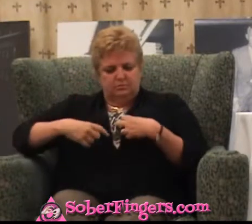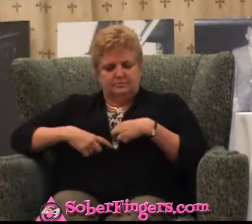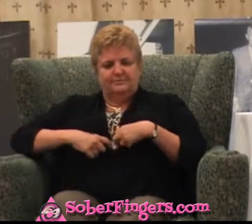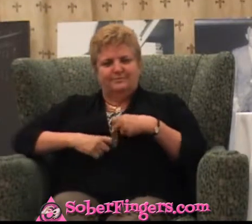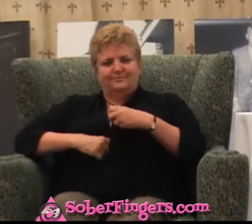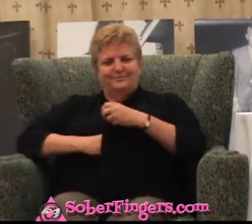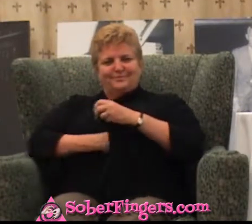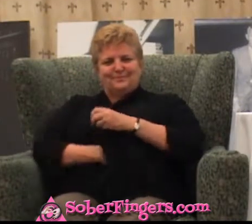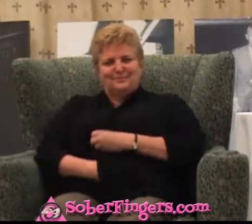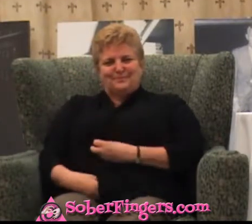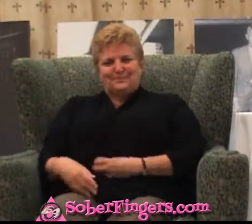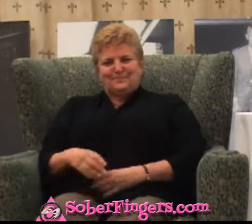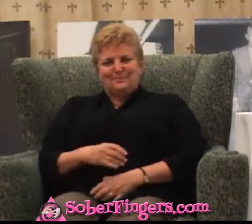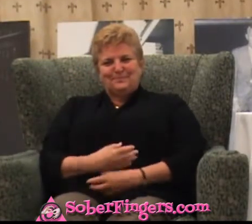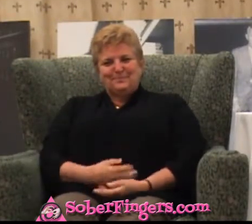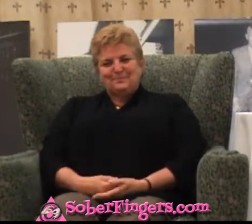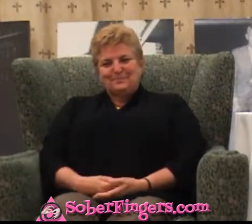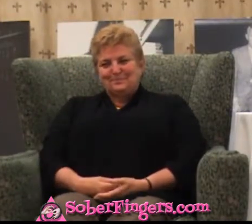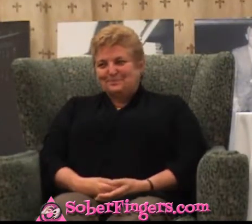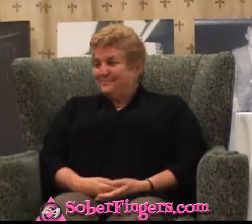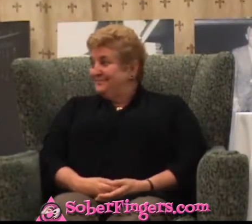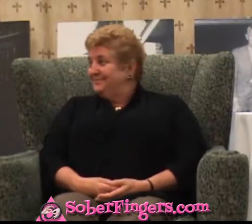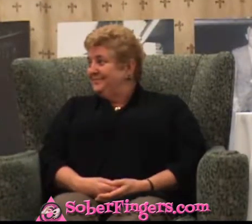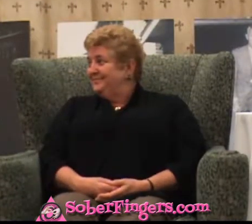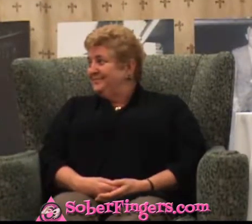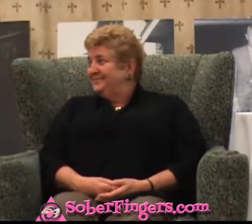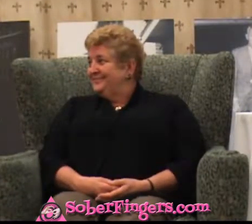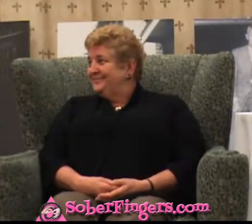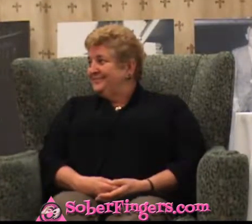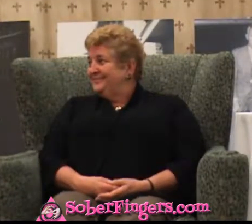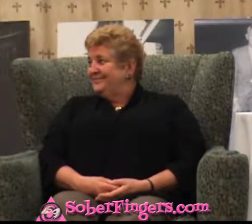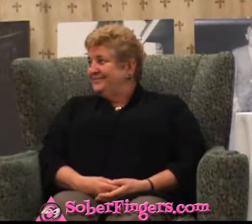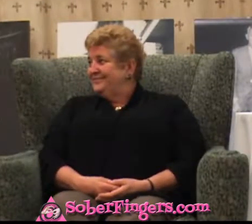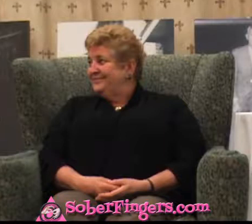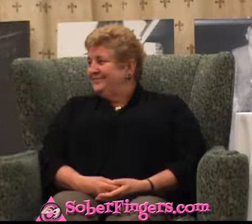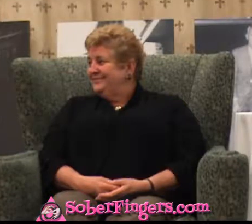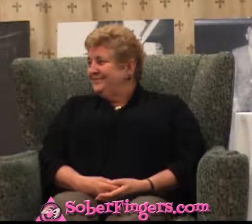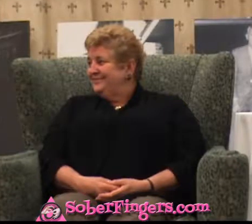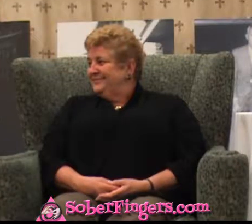Just give me all mine, right? So.